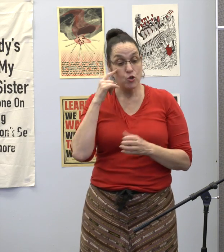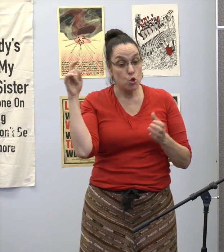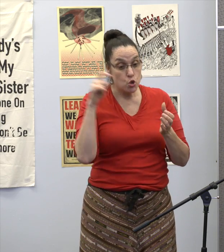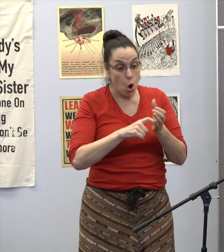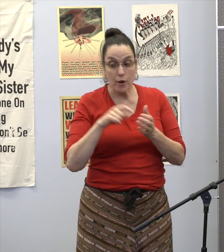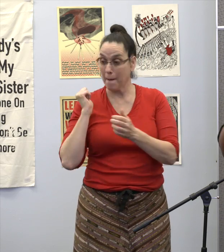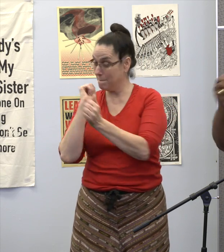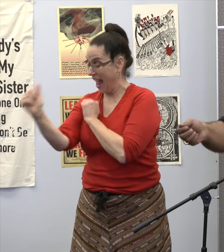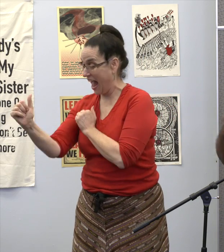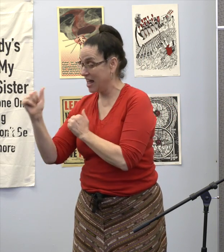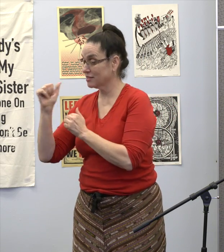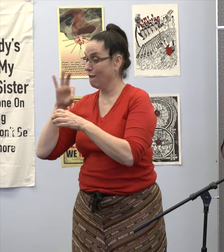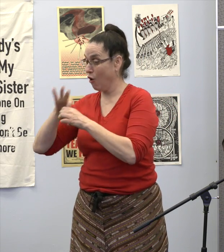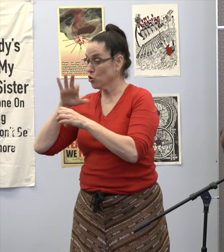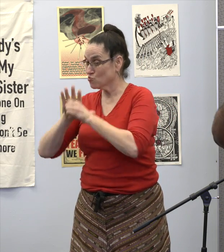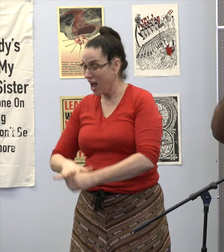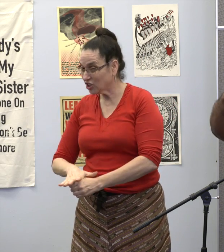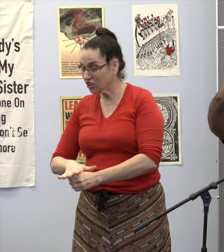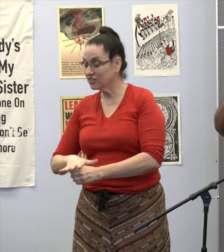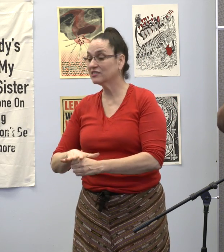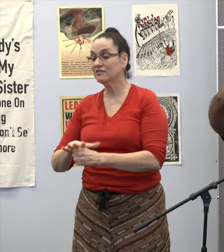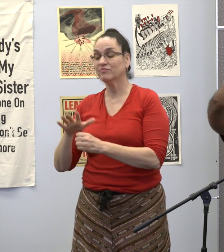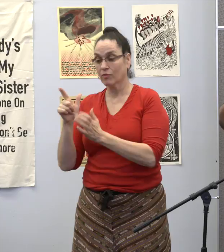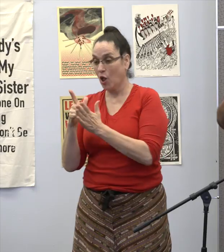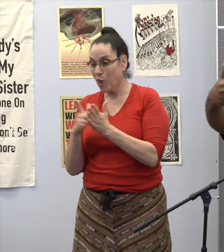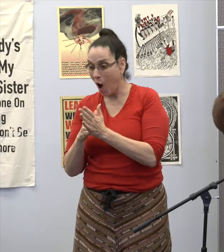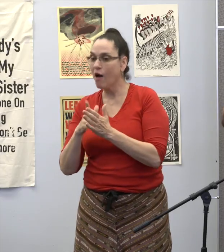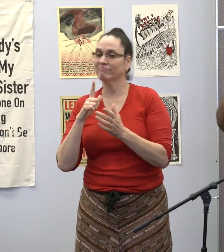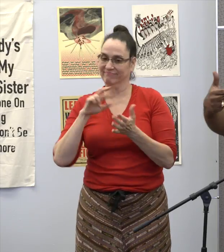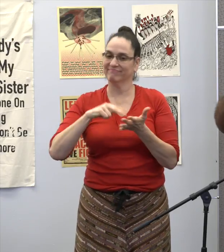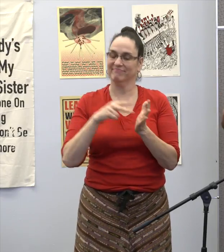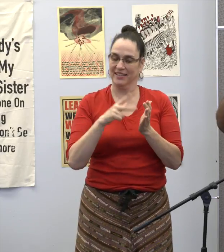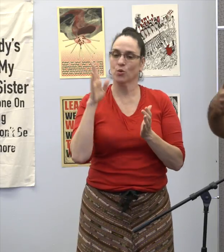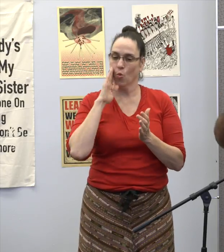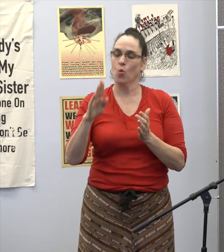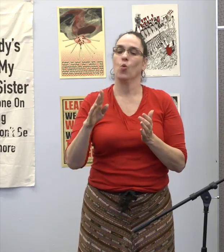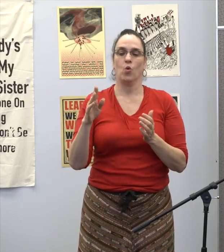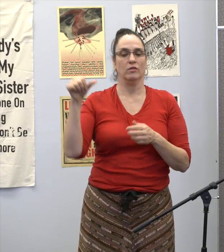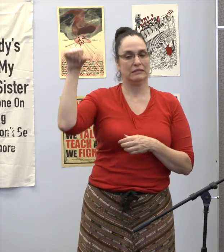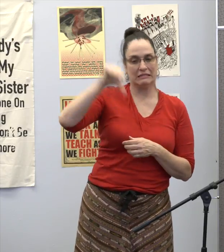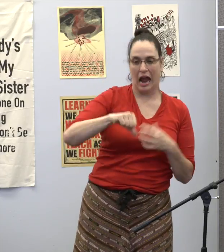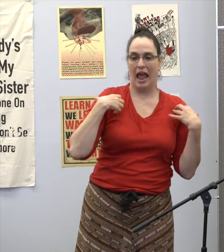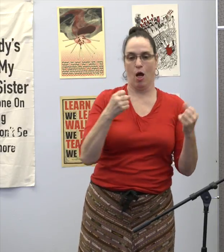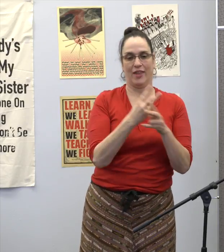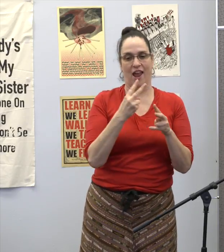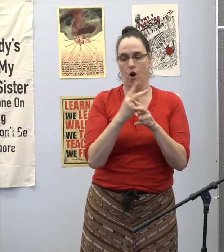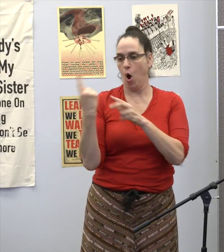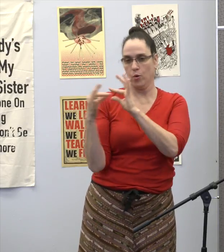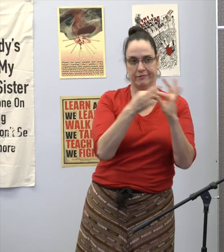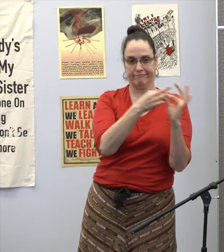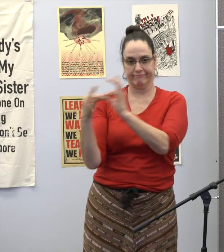voter suppression law, you'll know that they also, it's almost a direct line between those two policies. But wherever it